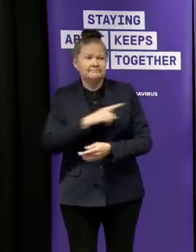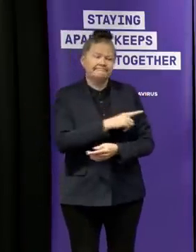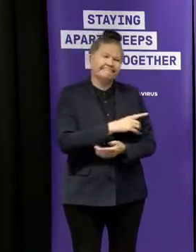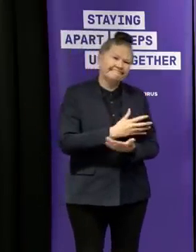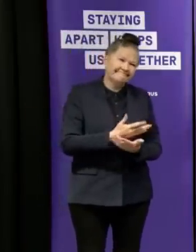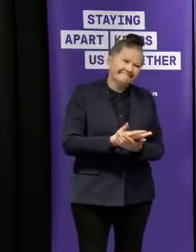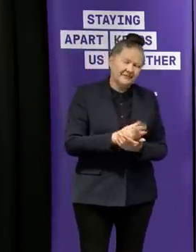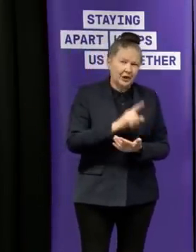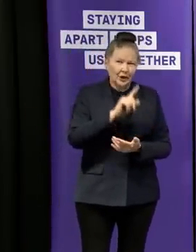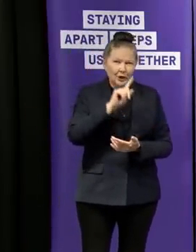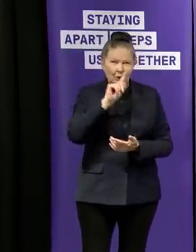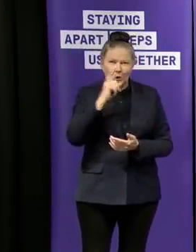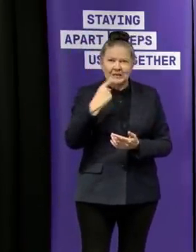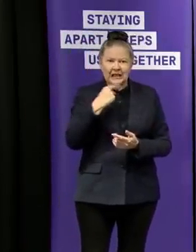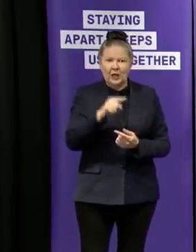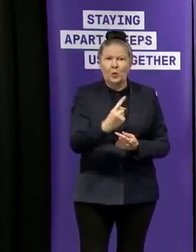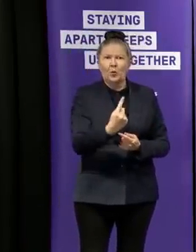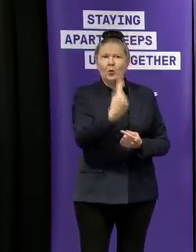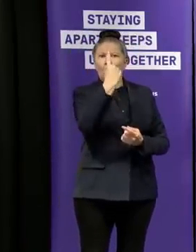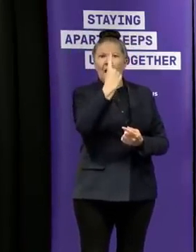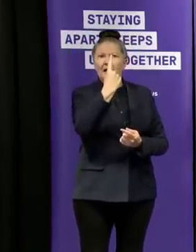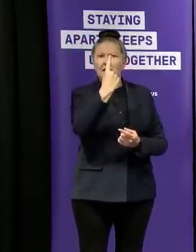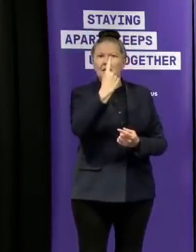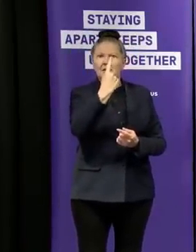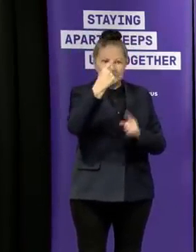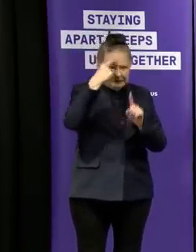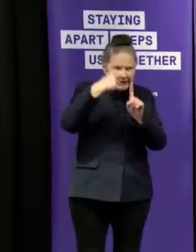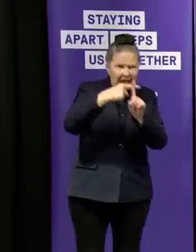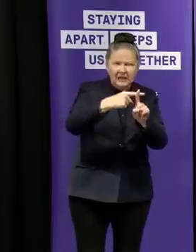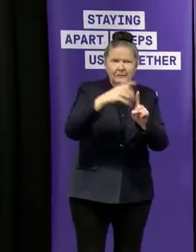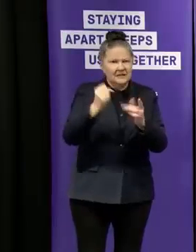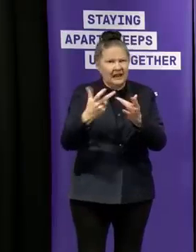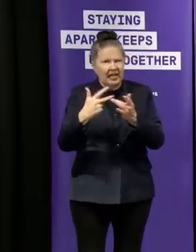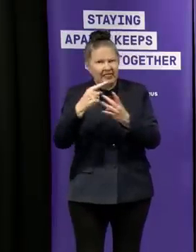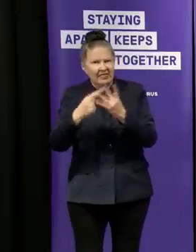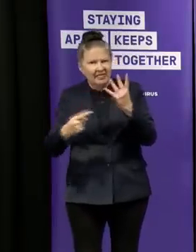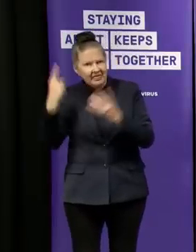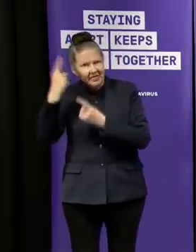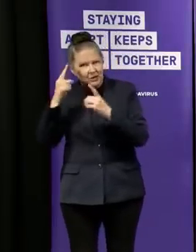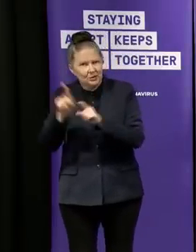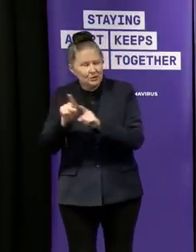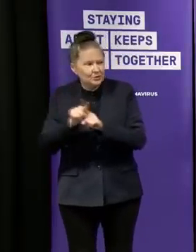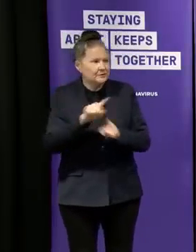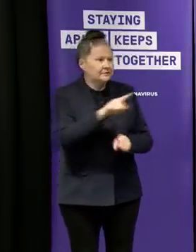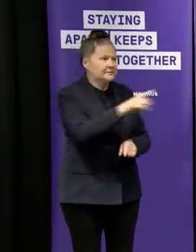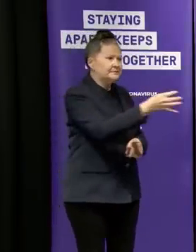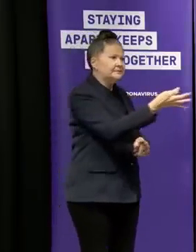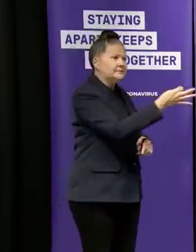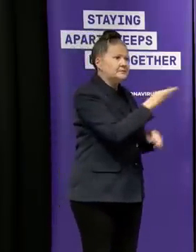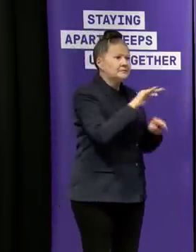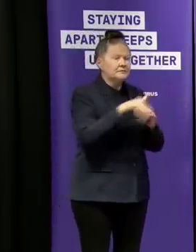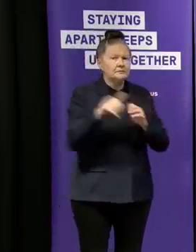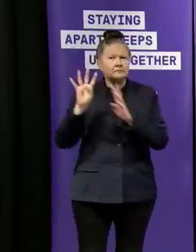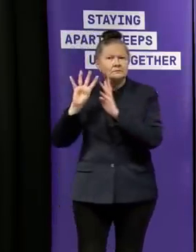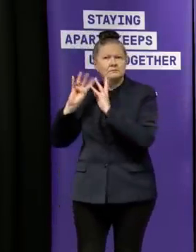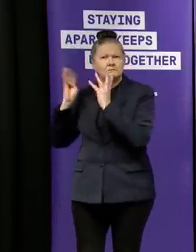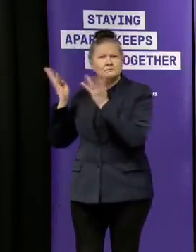absolute threshold. Professor, just on the AHPCC meeting where the arriving New Zealanders were